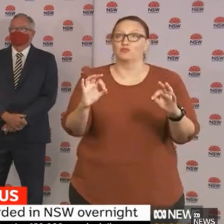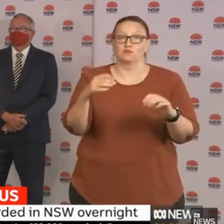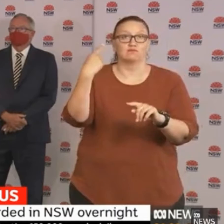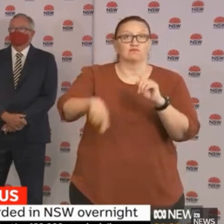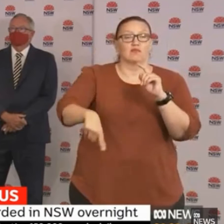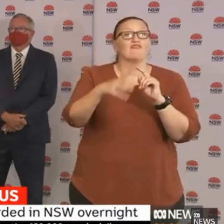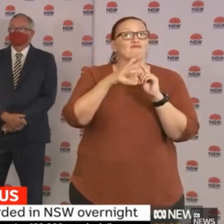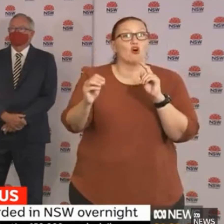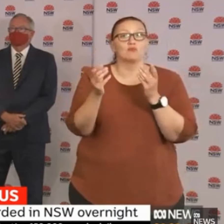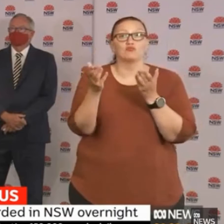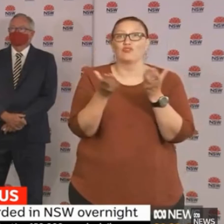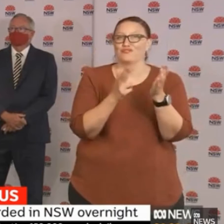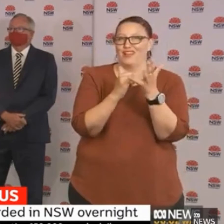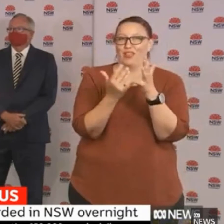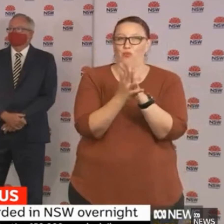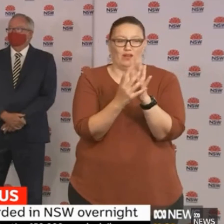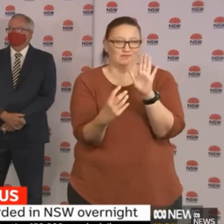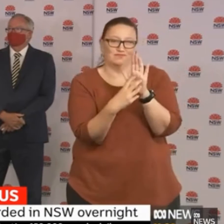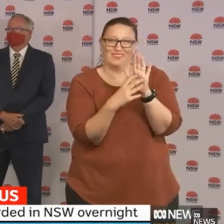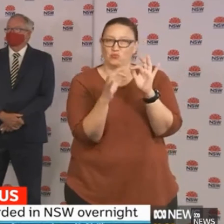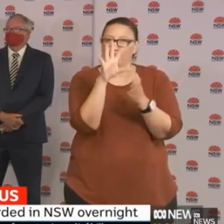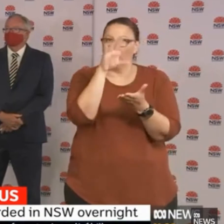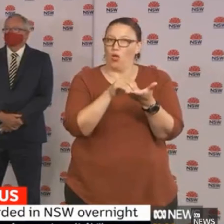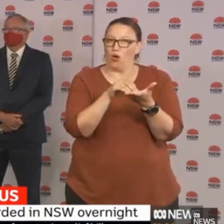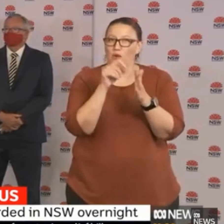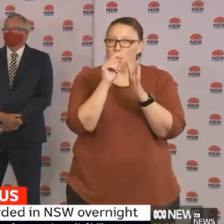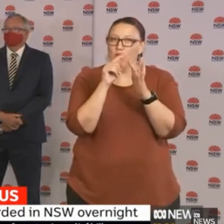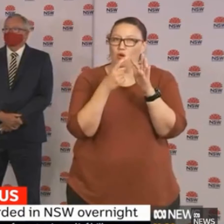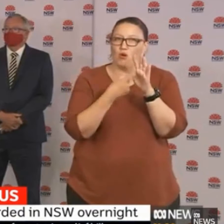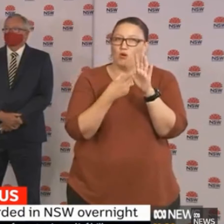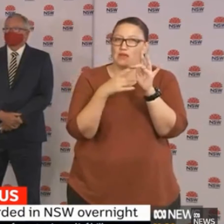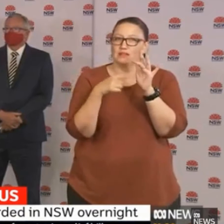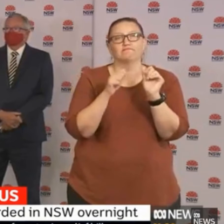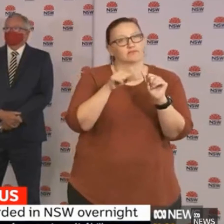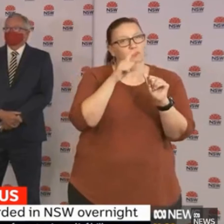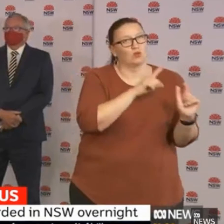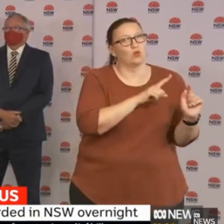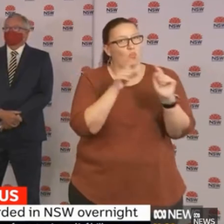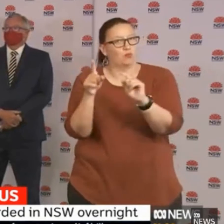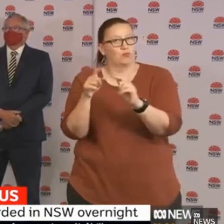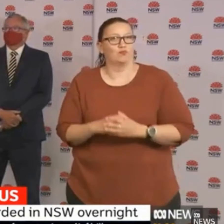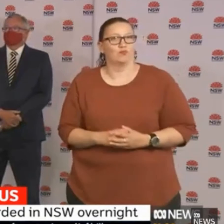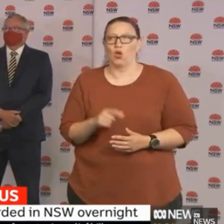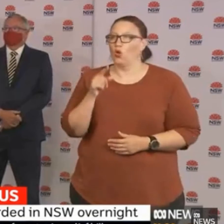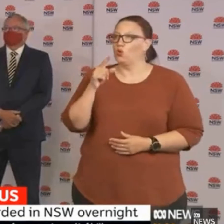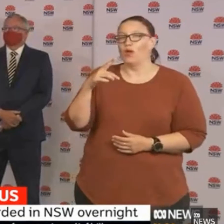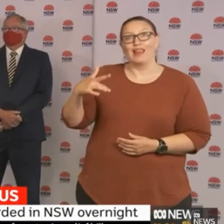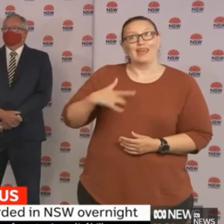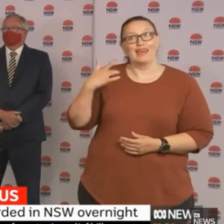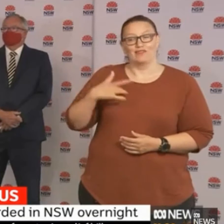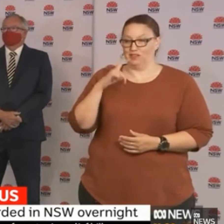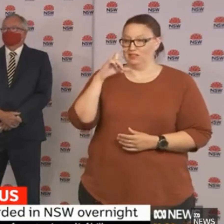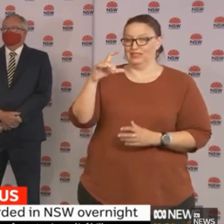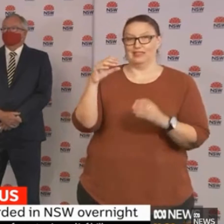in the CBD. If you're someone who lives in the CBD and has some people over to your home, that is allowed, but you can't have more than